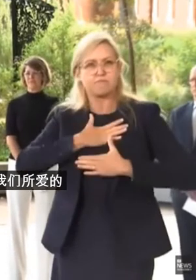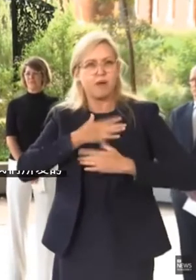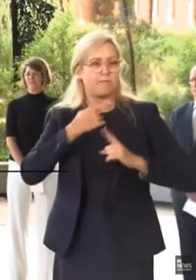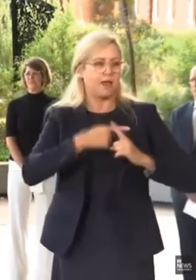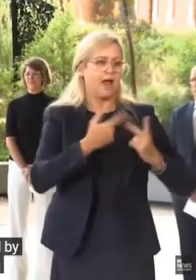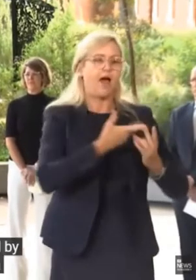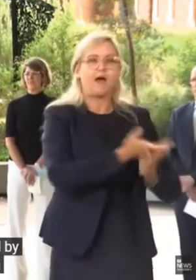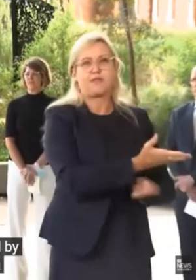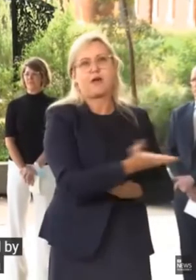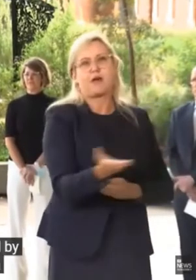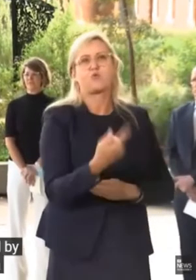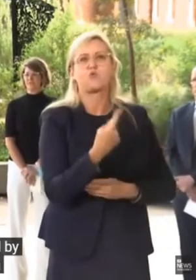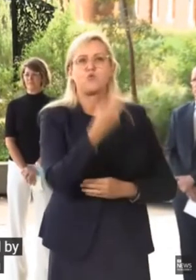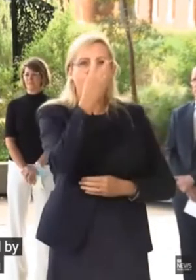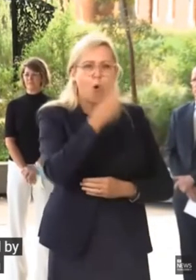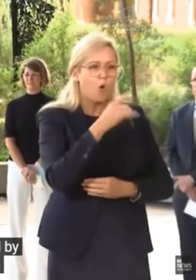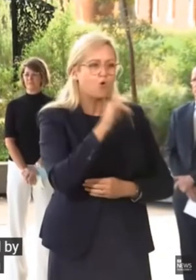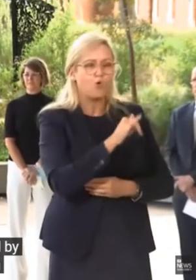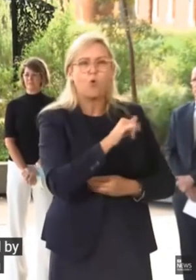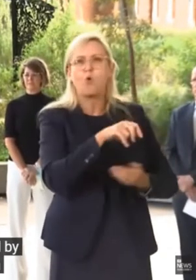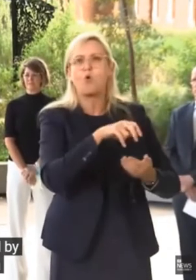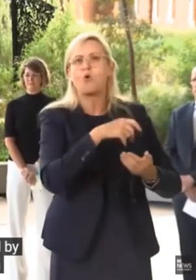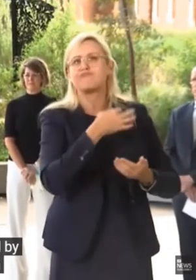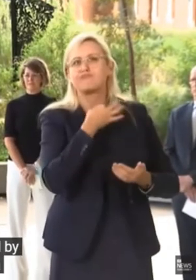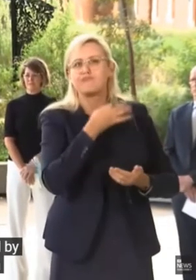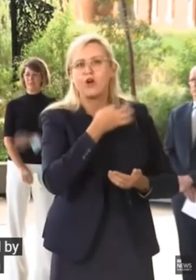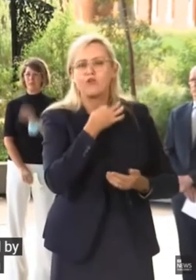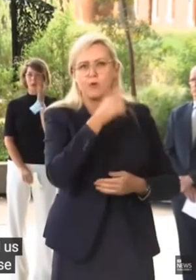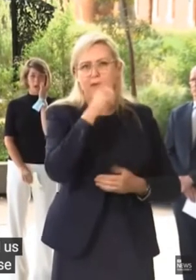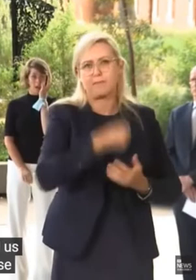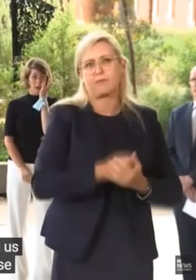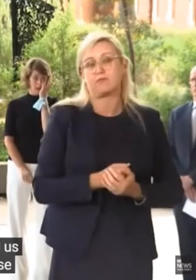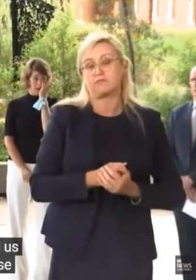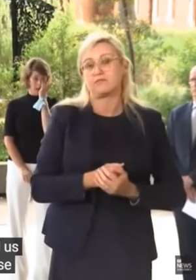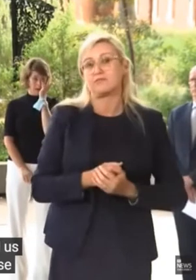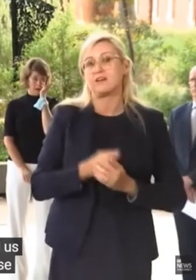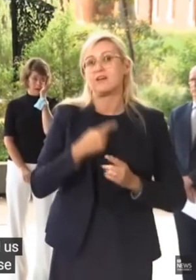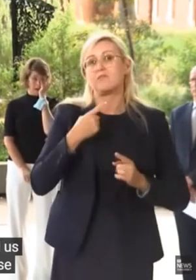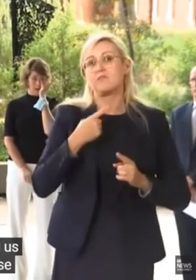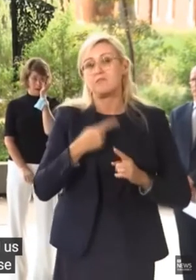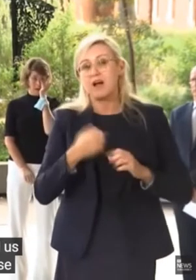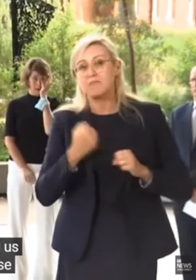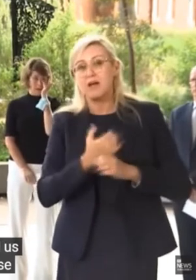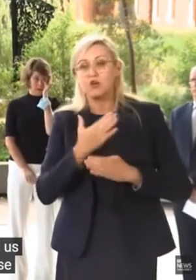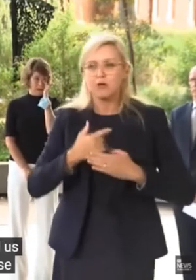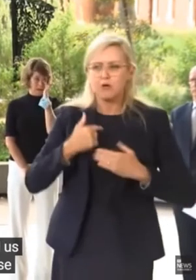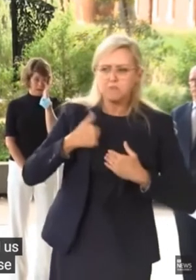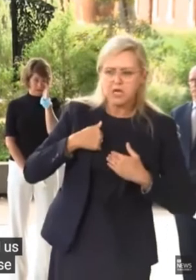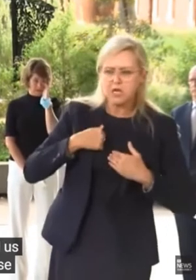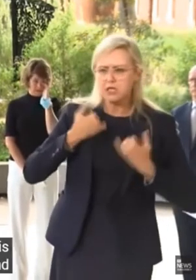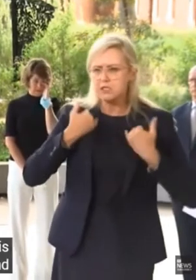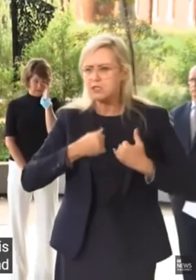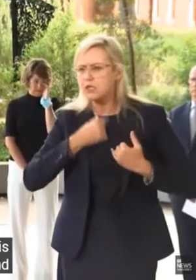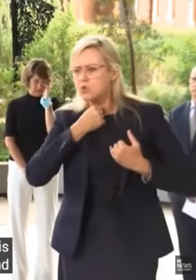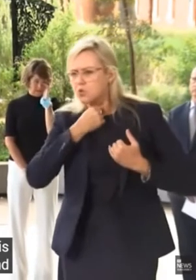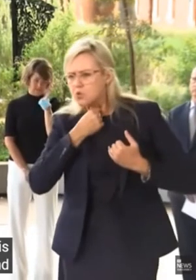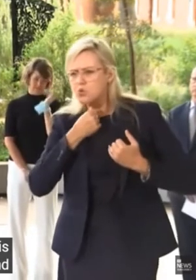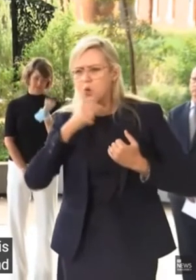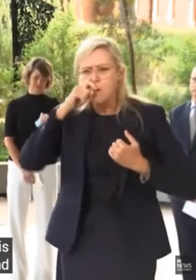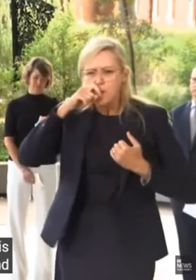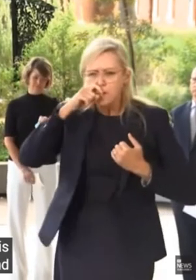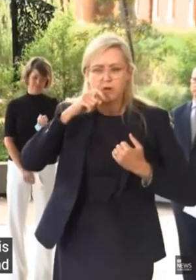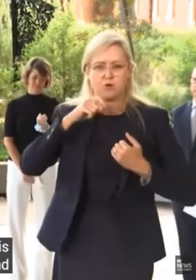also continue to do those COVID-safe practices, which is make sure you're not out and about when you've got symptoms, keep those